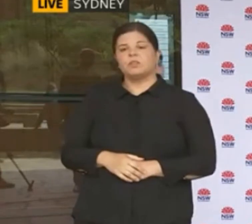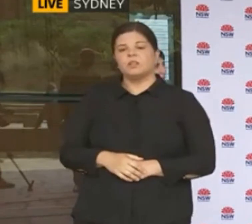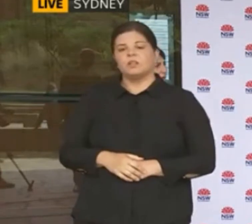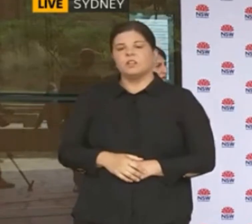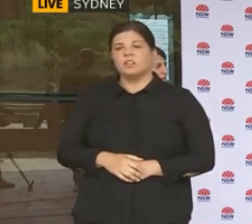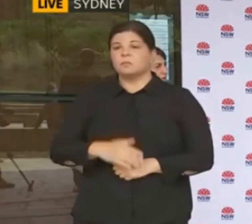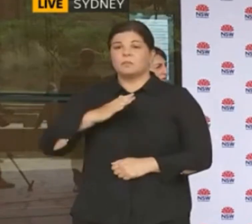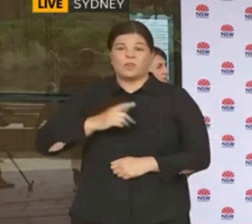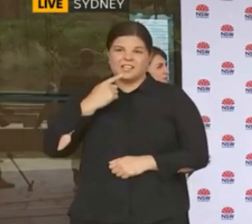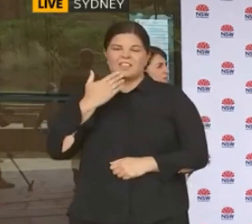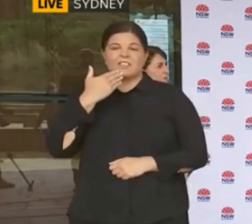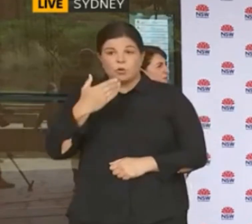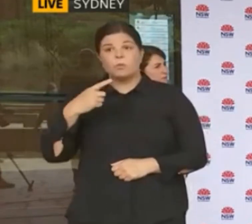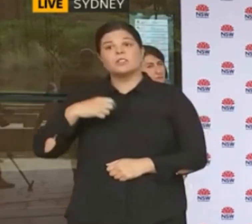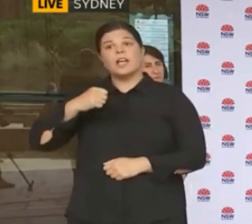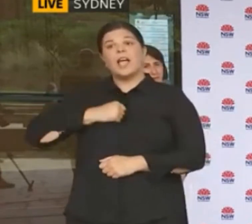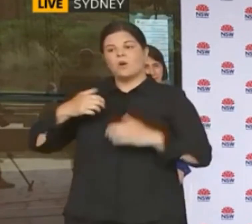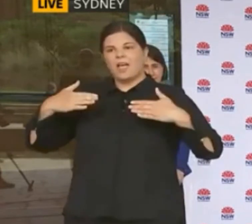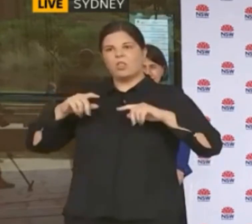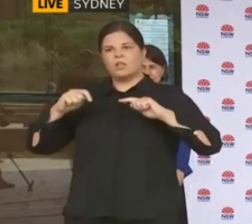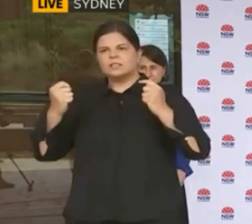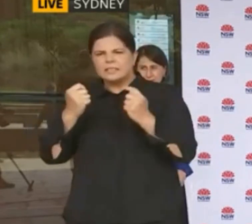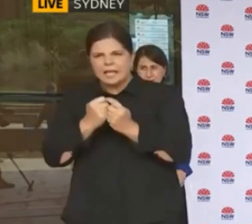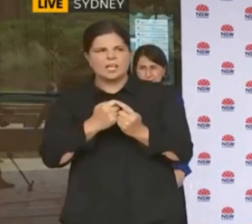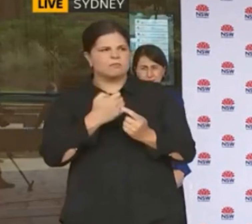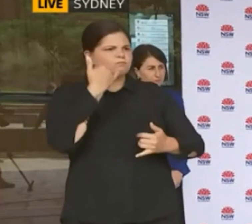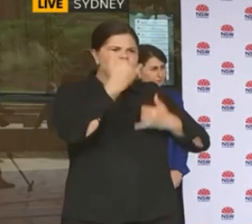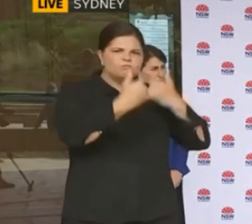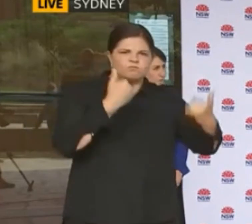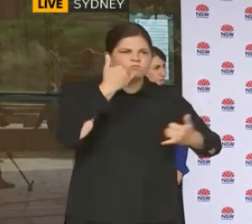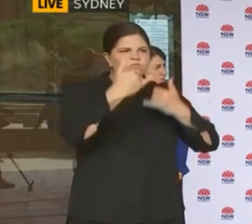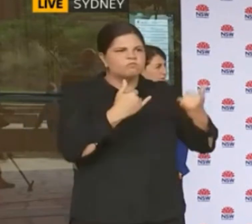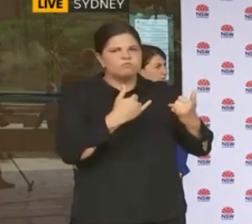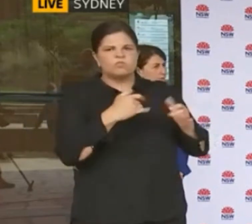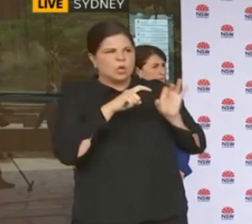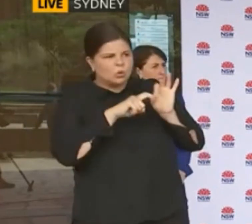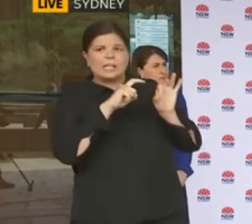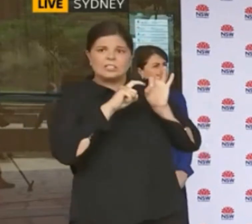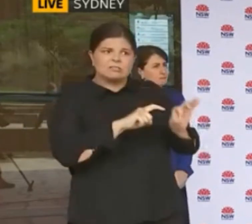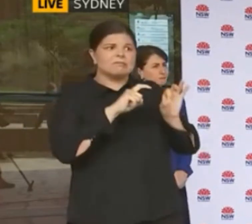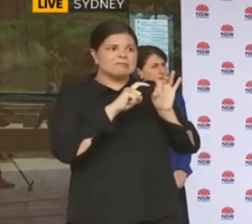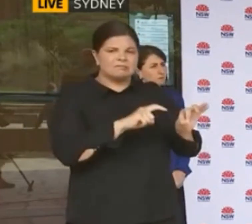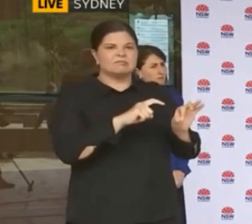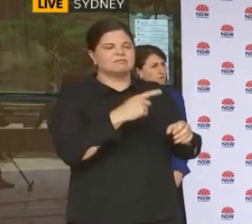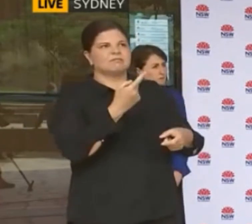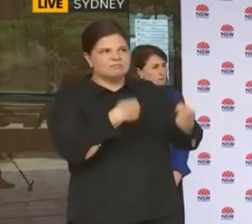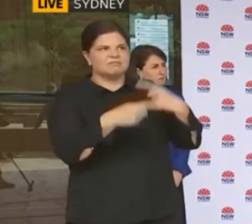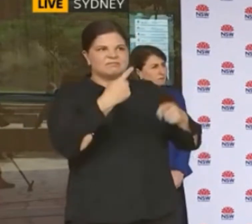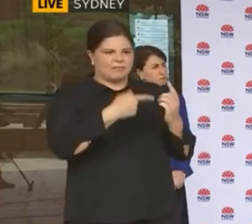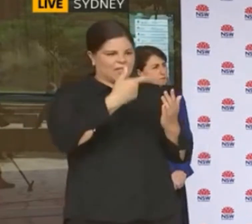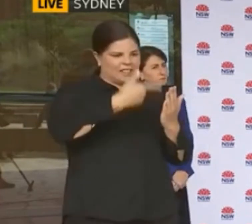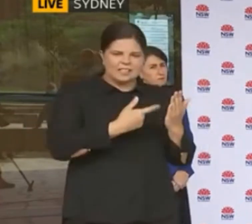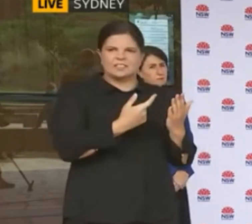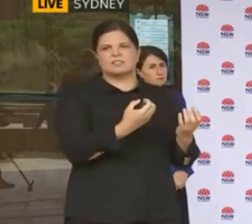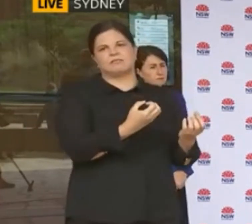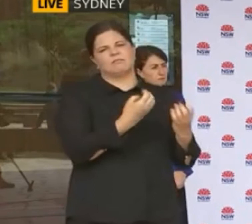people for taking those calls, answering questions, compiling lists, and also we are going to be undertaking rapid